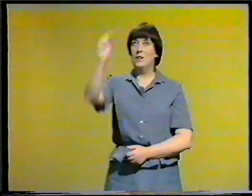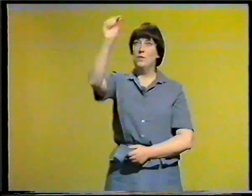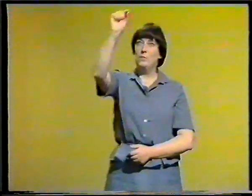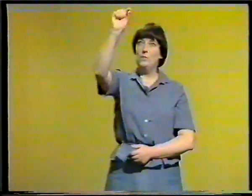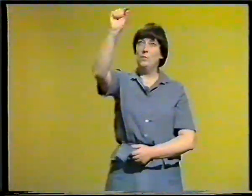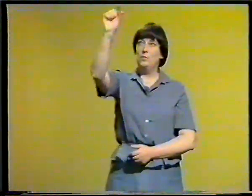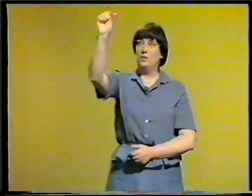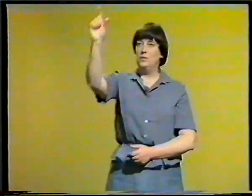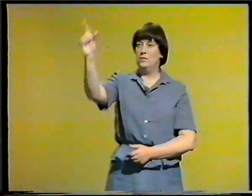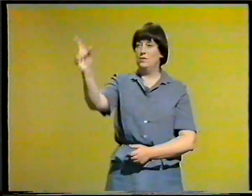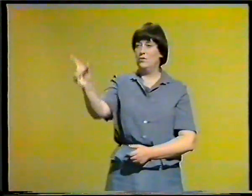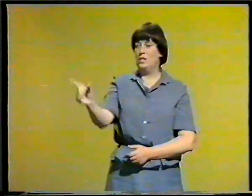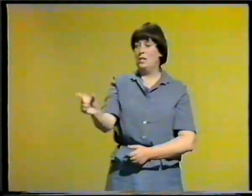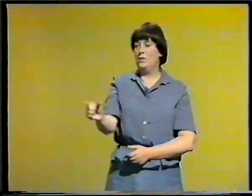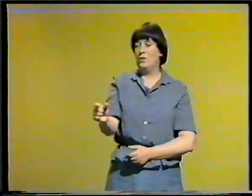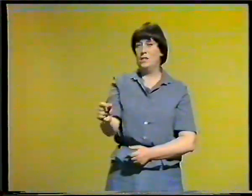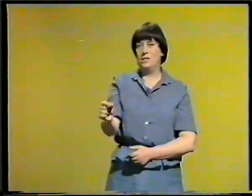The moon, trace out the crescent.